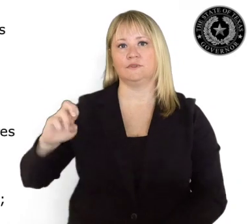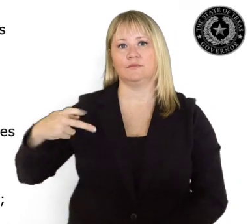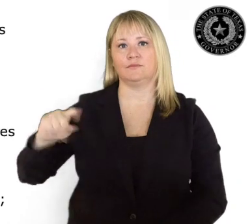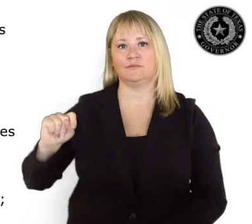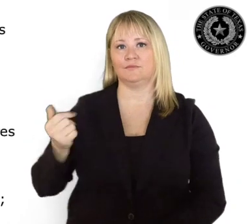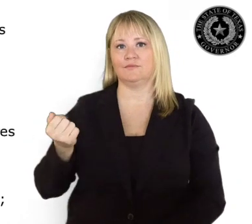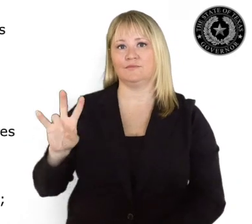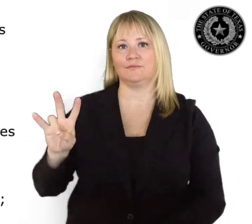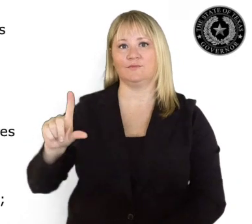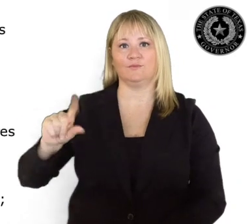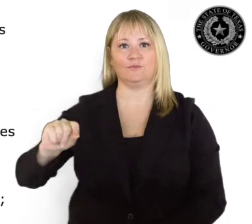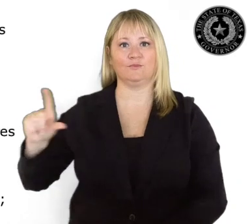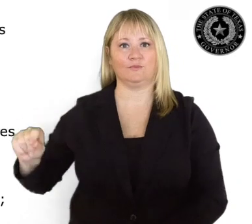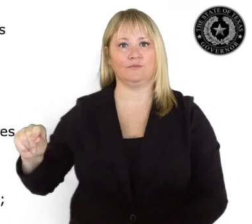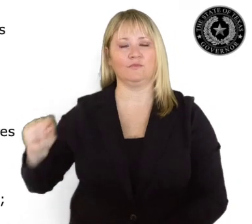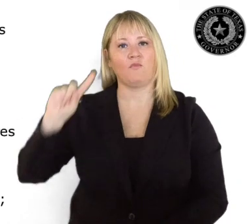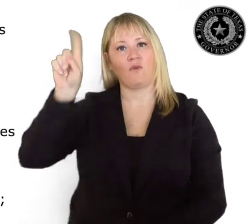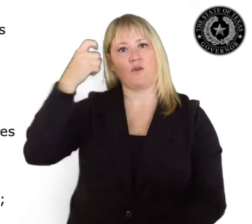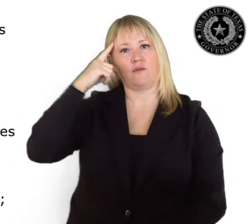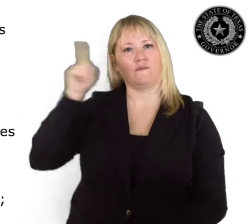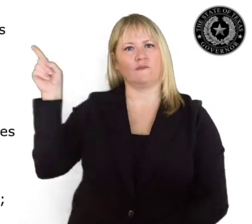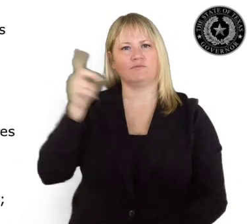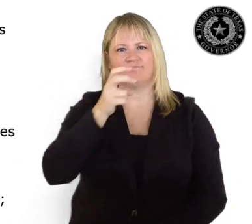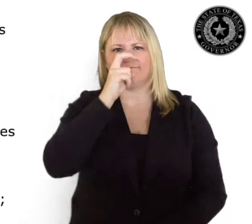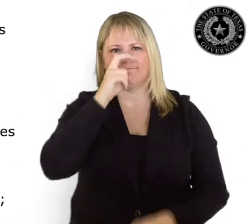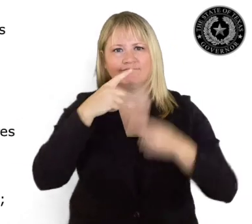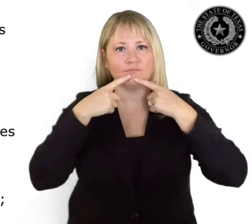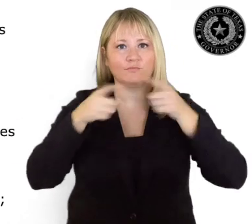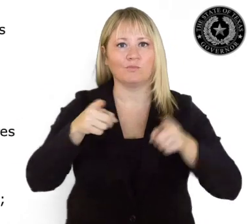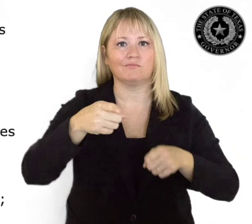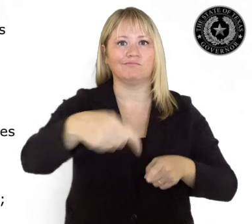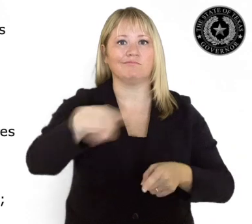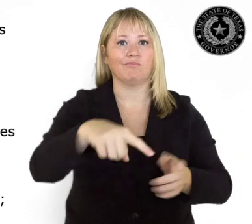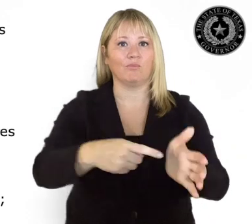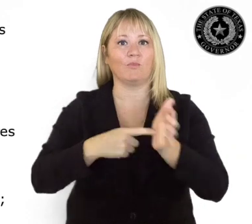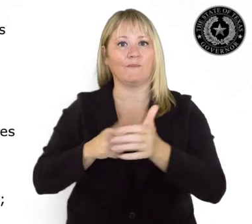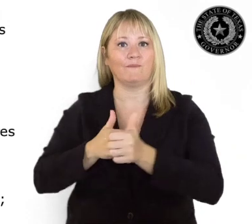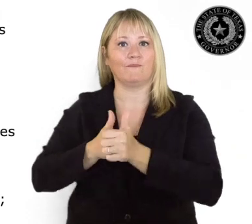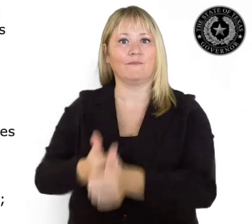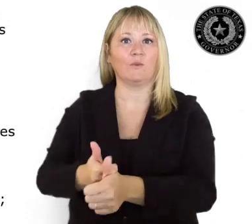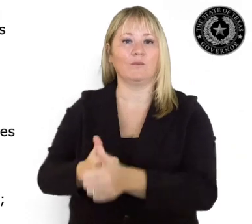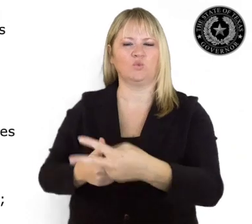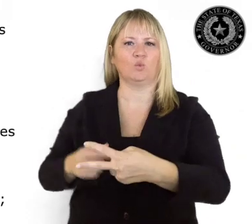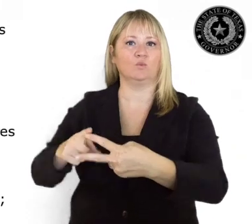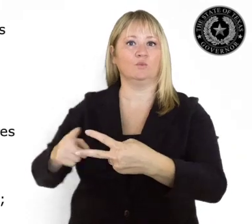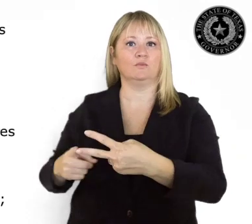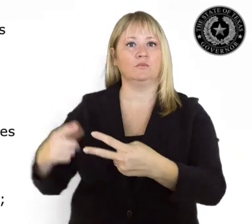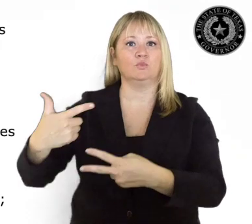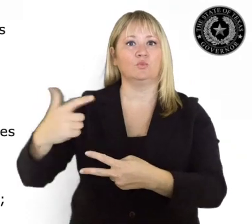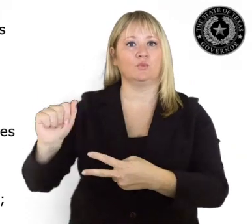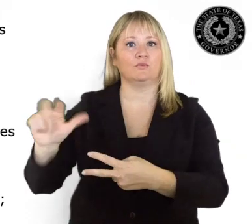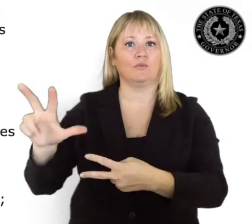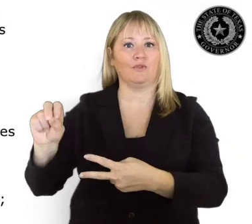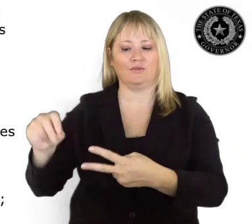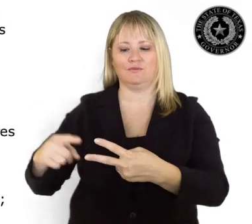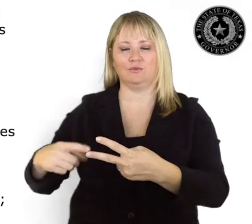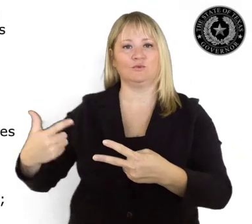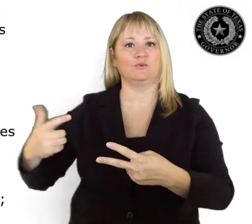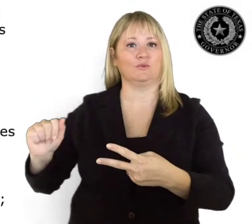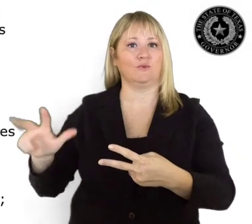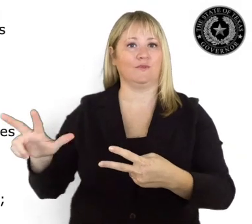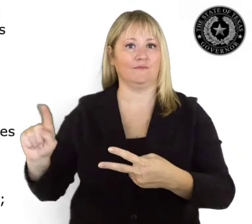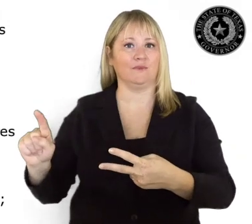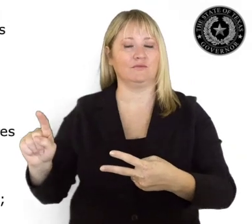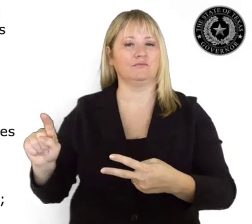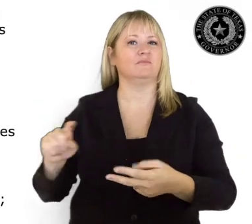Whereas, I therefore issued Executive Orders GA30 and GA31 on September 17, 2020, allowing